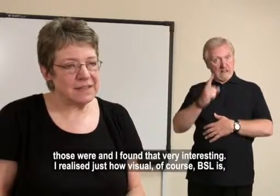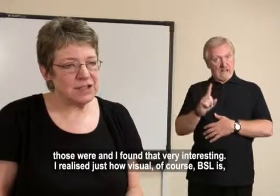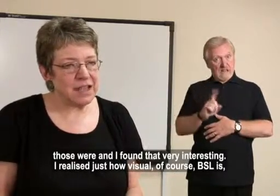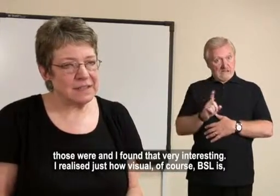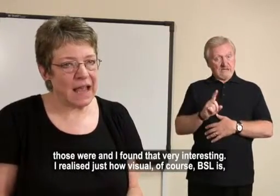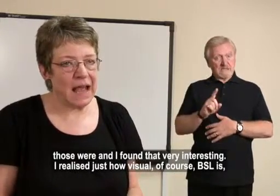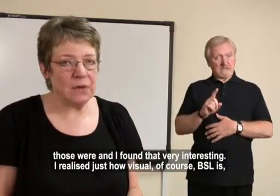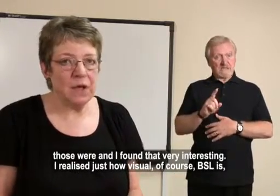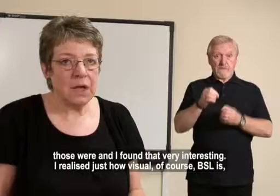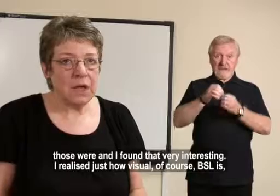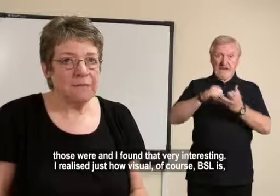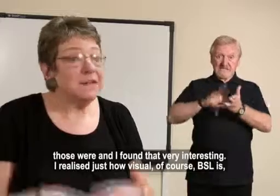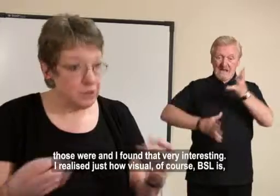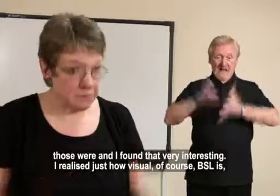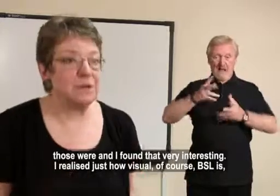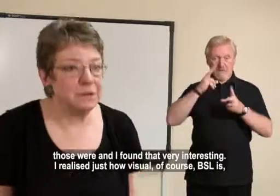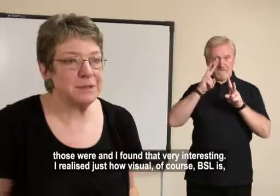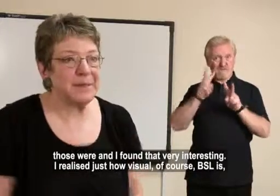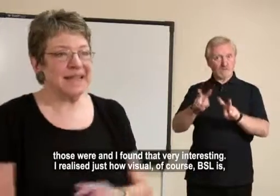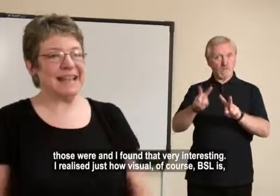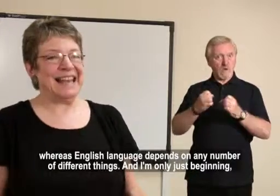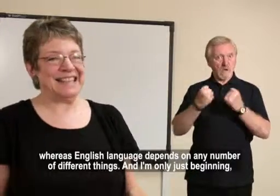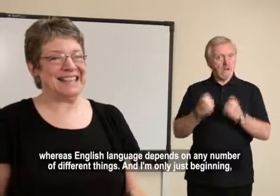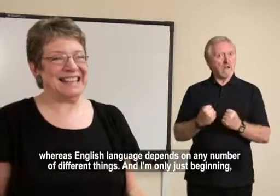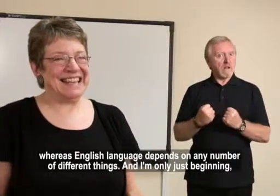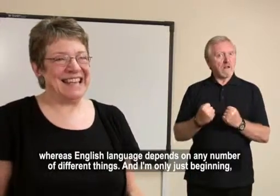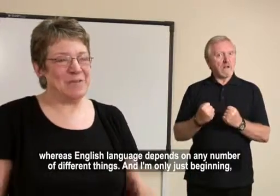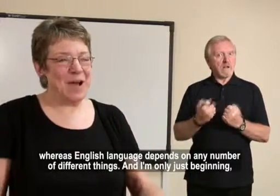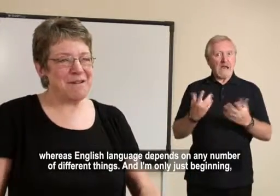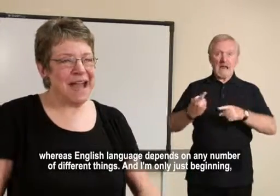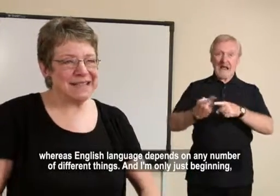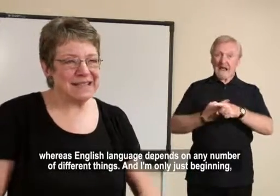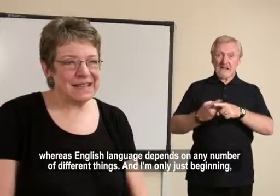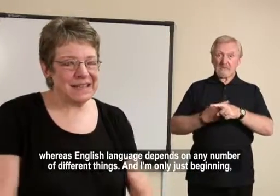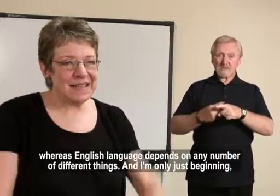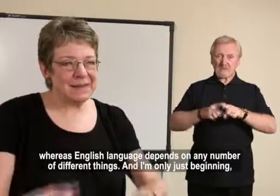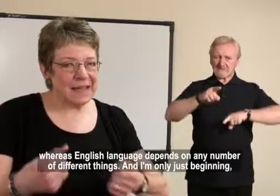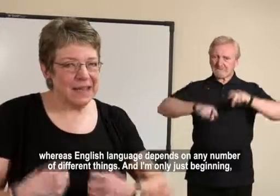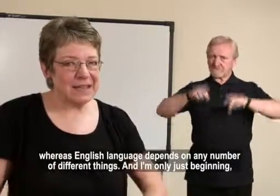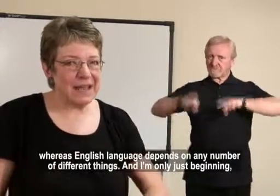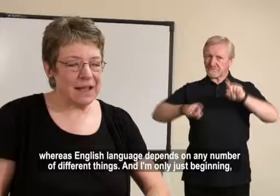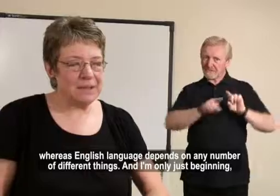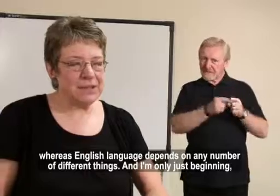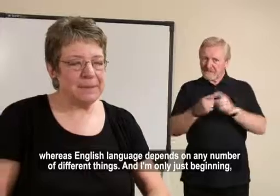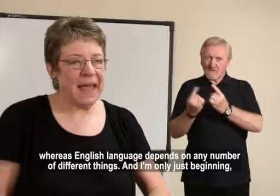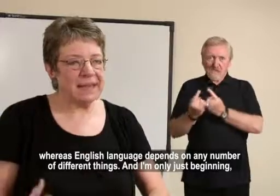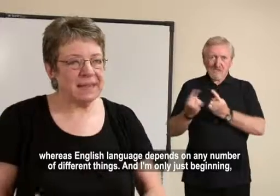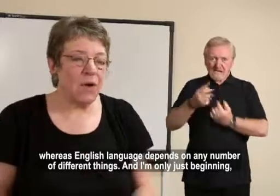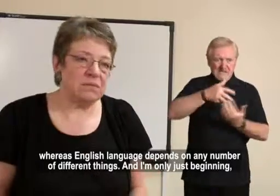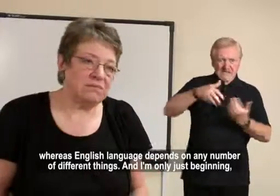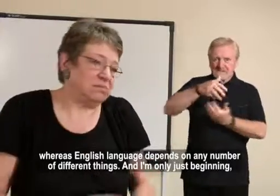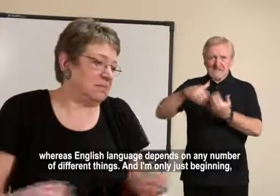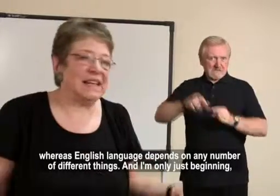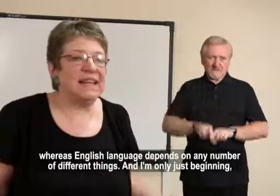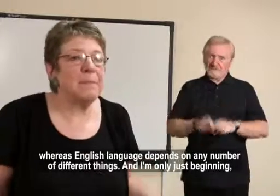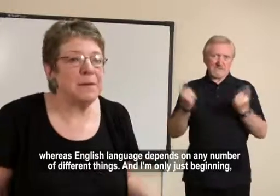I realised just how visual, of course, BSL is, whereas English language depends